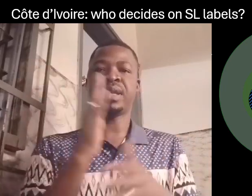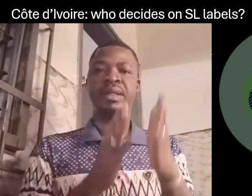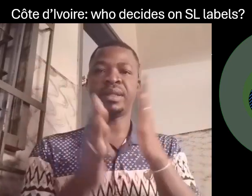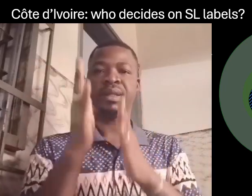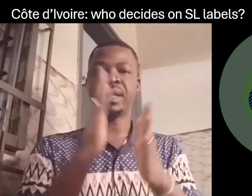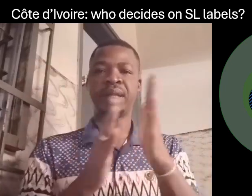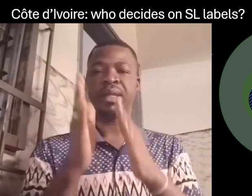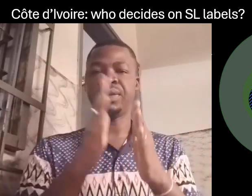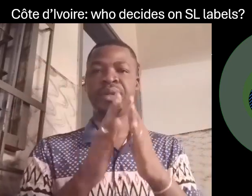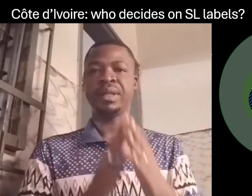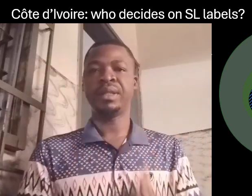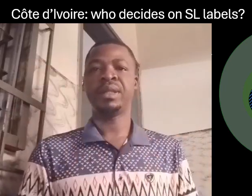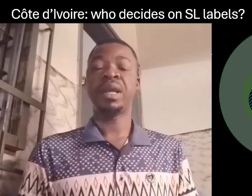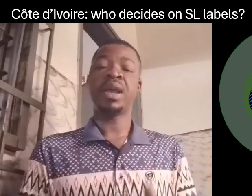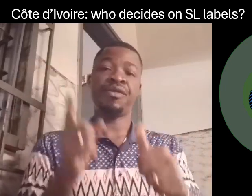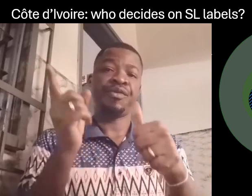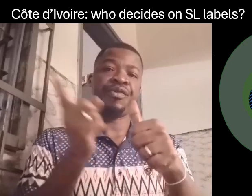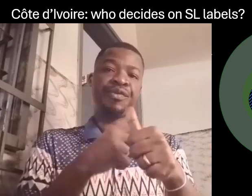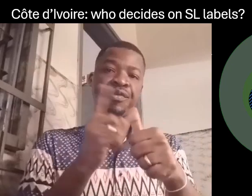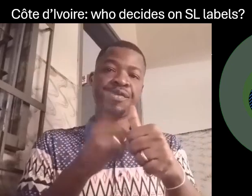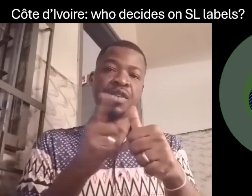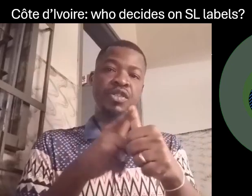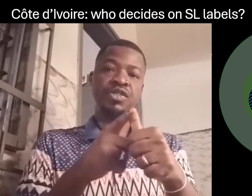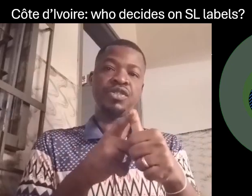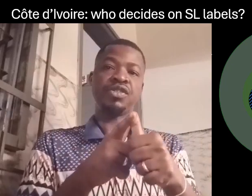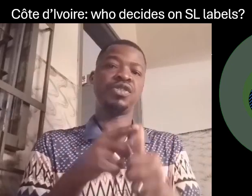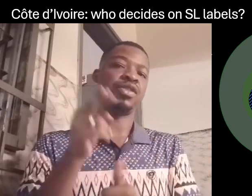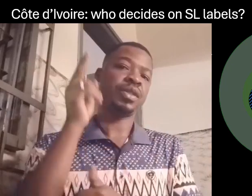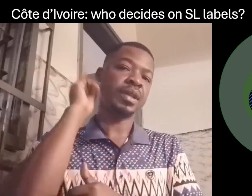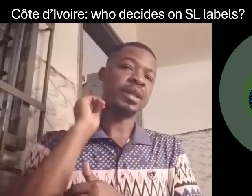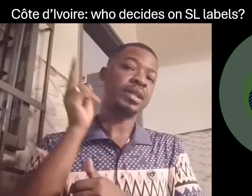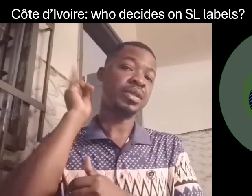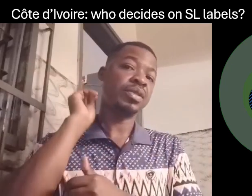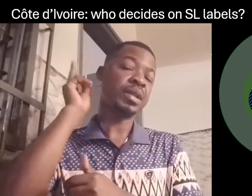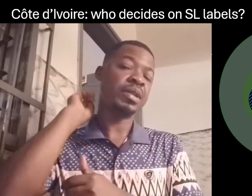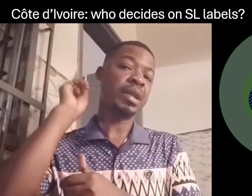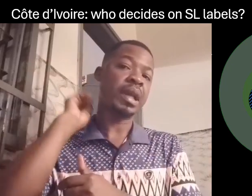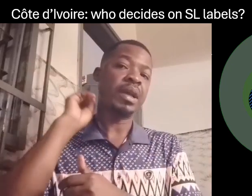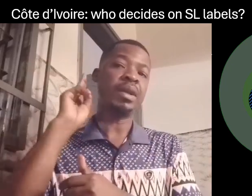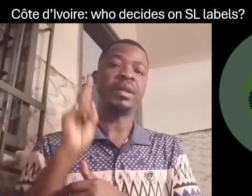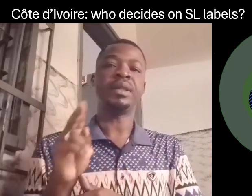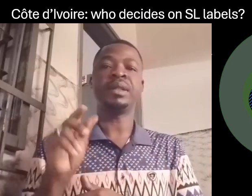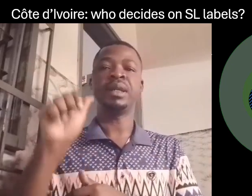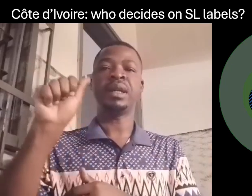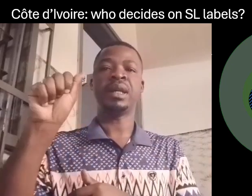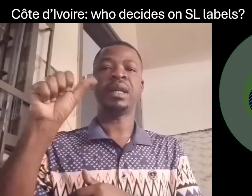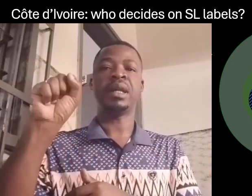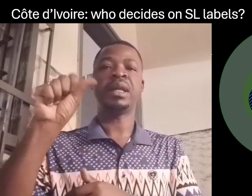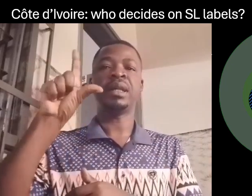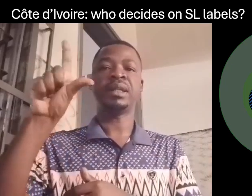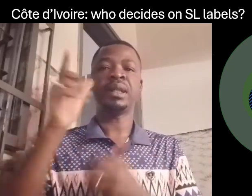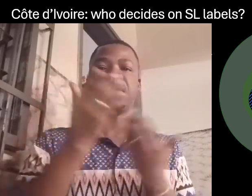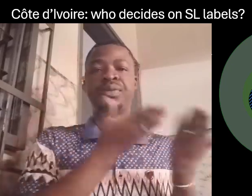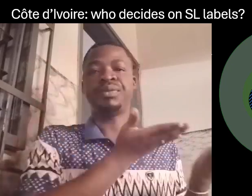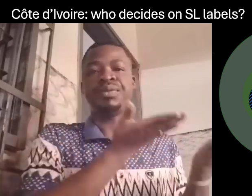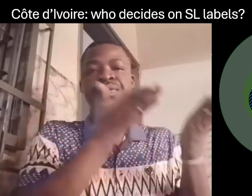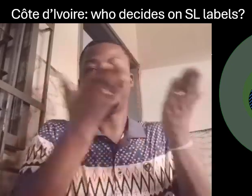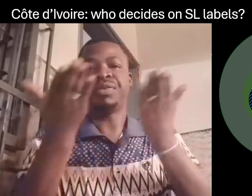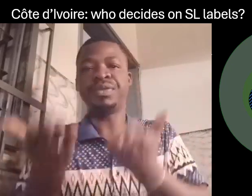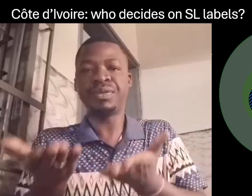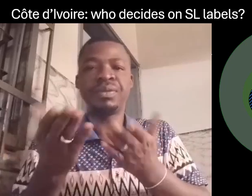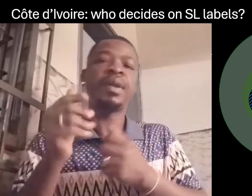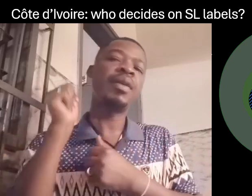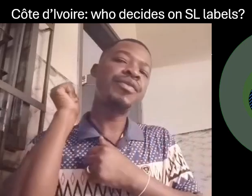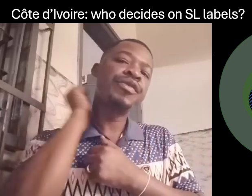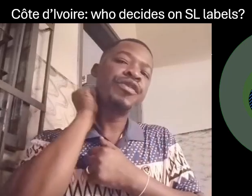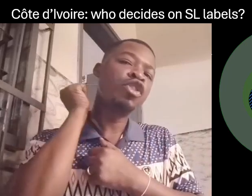have multiple sign varieties. So firstly, we have historically we have